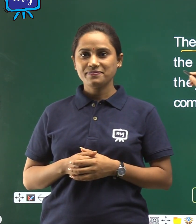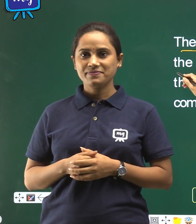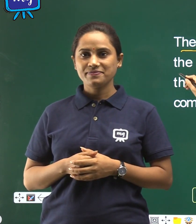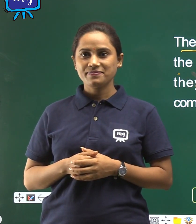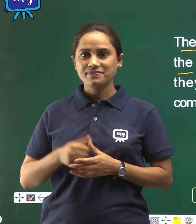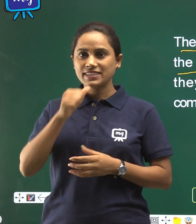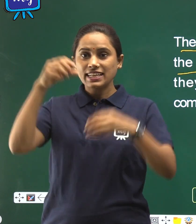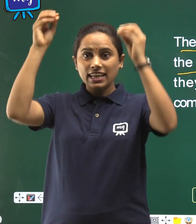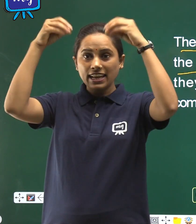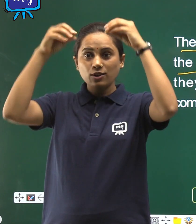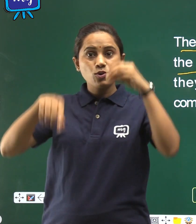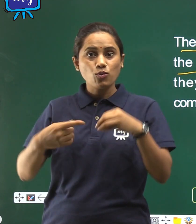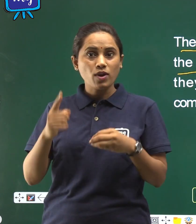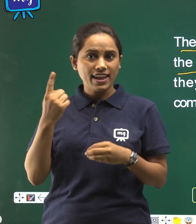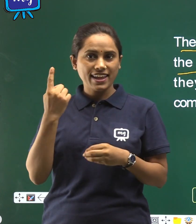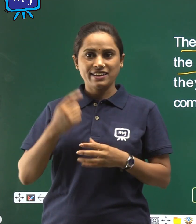the rain to a